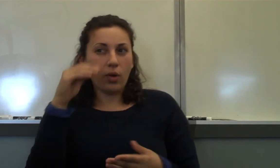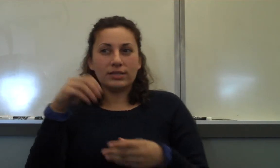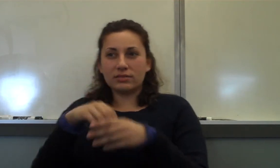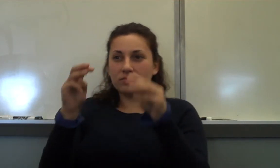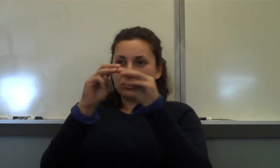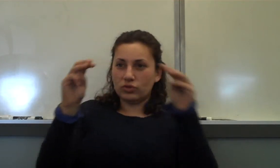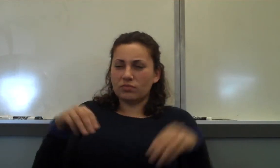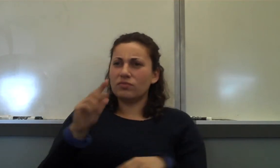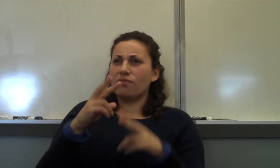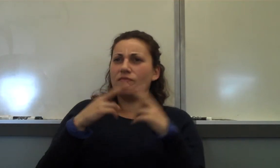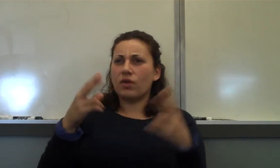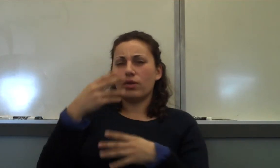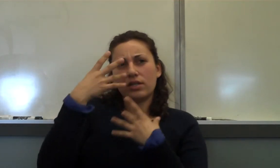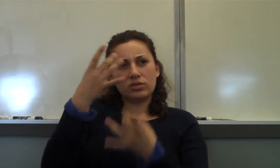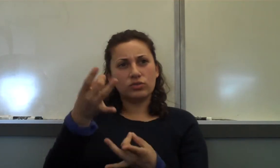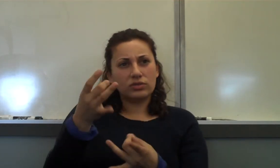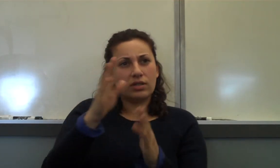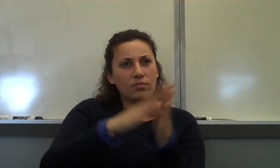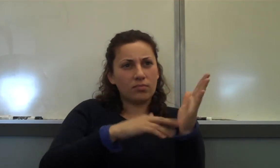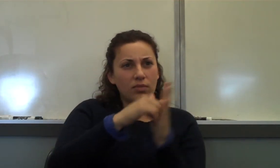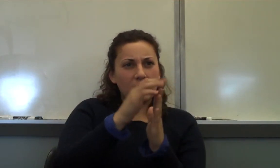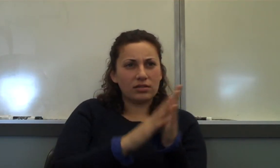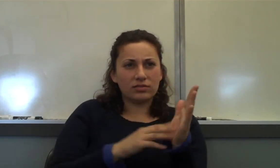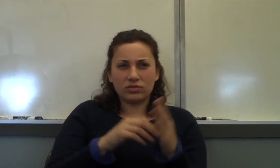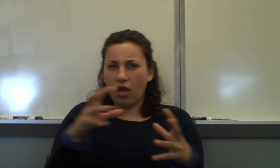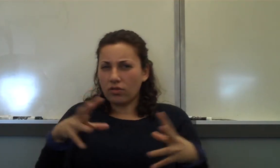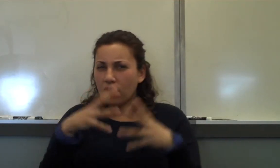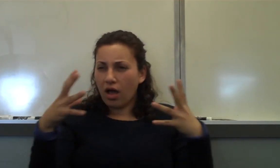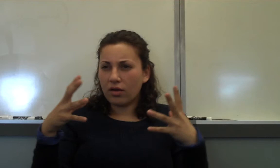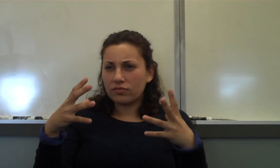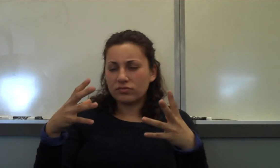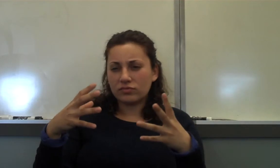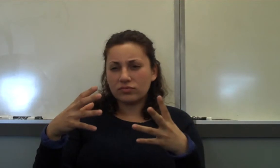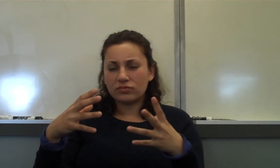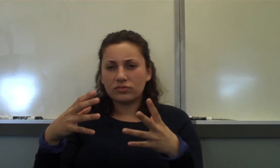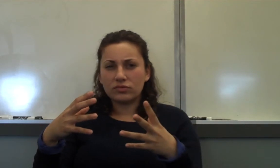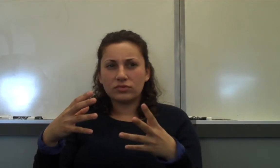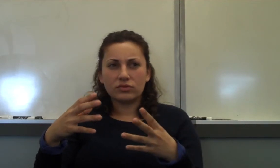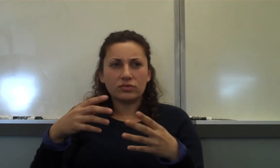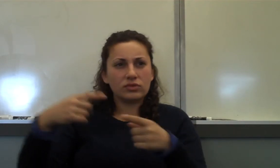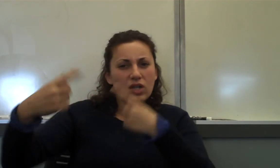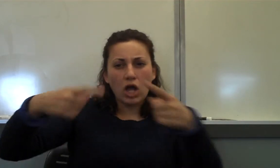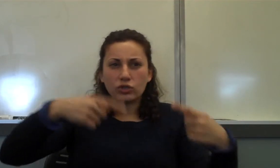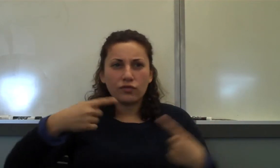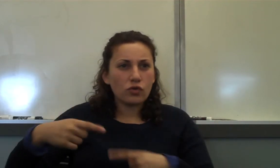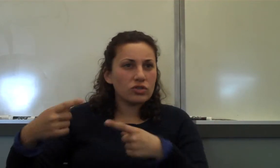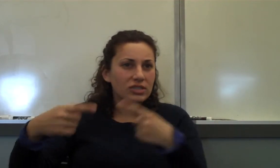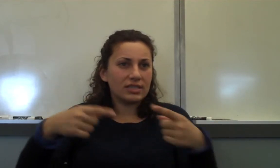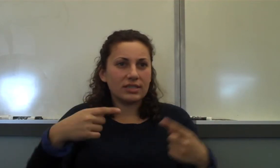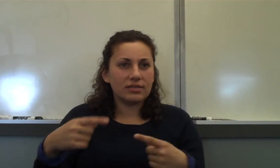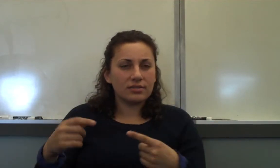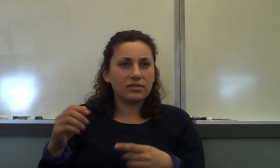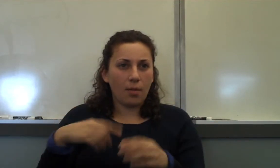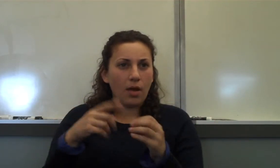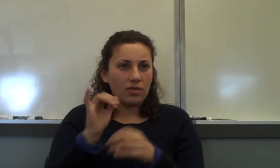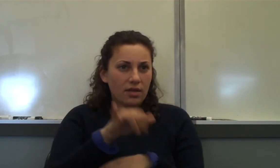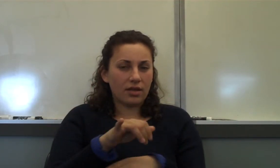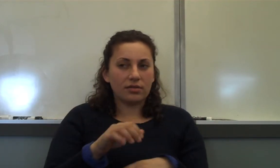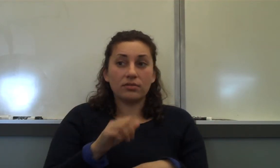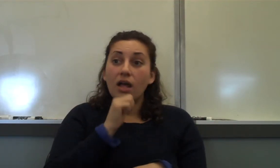painting. It's created a lot of stir among artists. It's not very big, it's rather small. And we're going to calculate its area. She's an